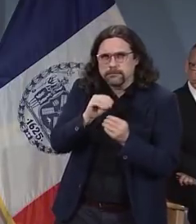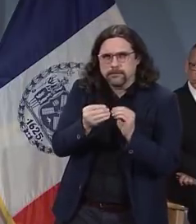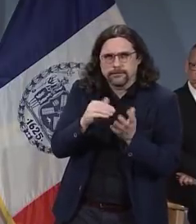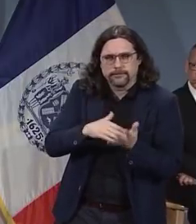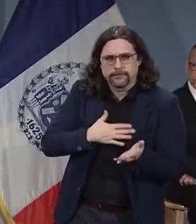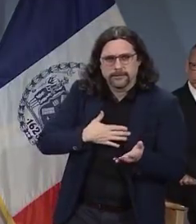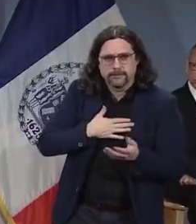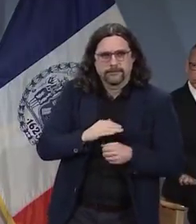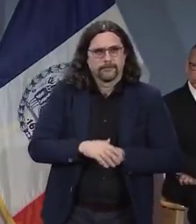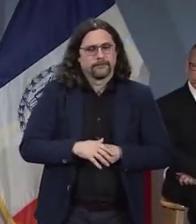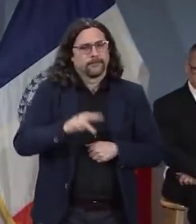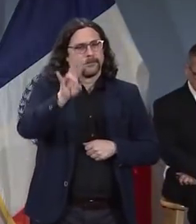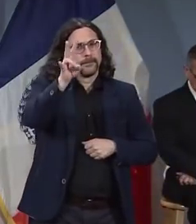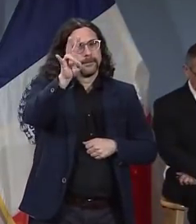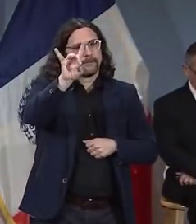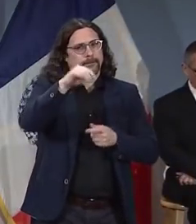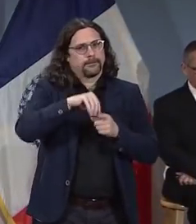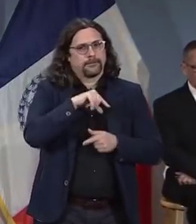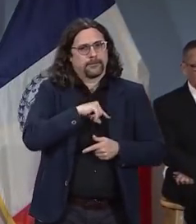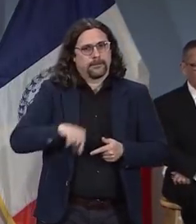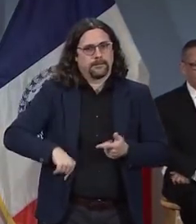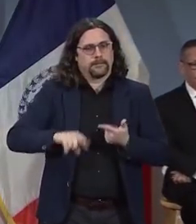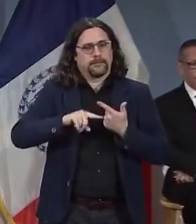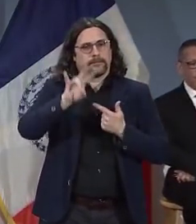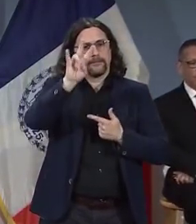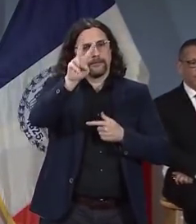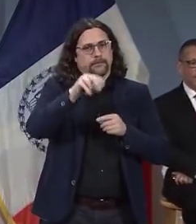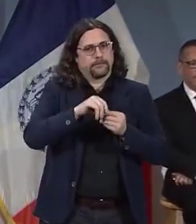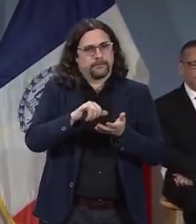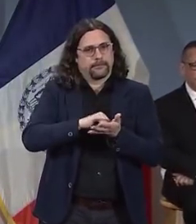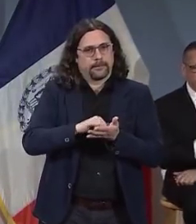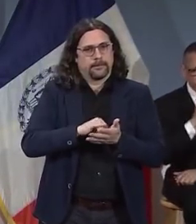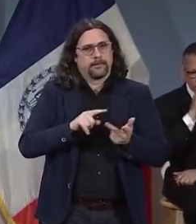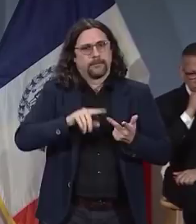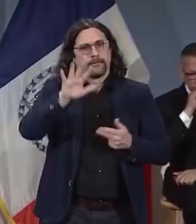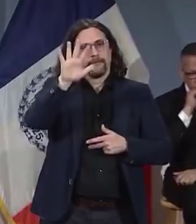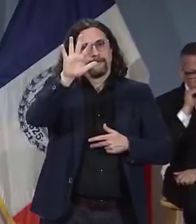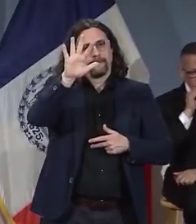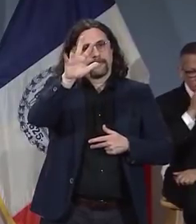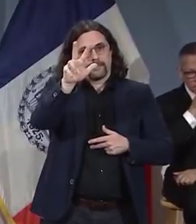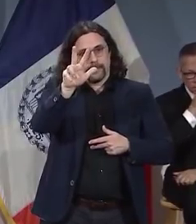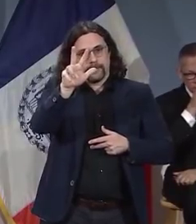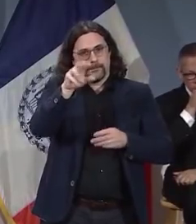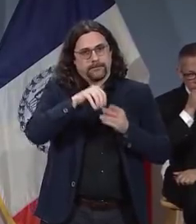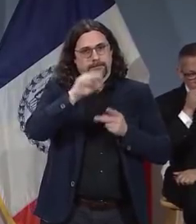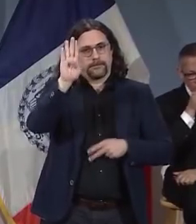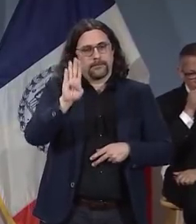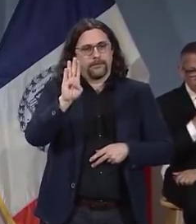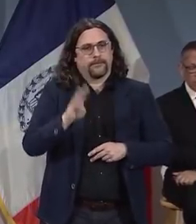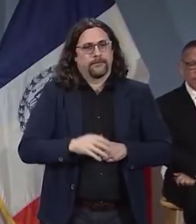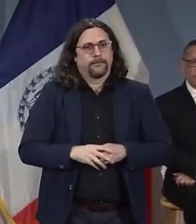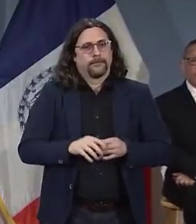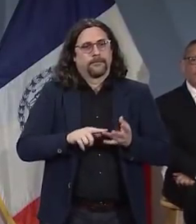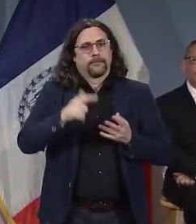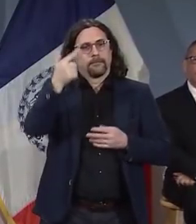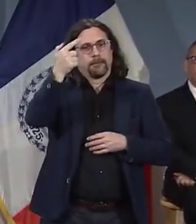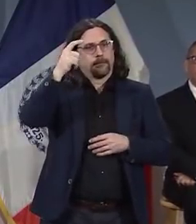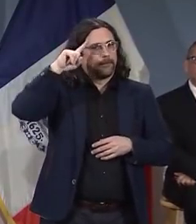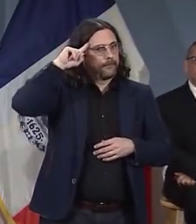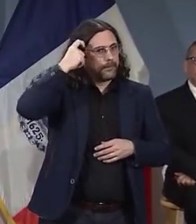78 cases in Queens, 72 cases in Manhattan, 53 cases in Brooklyn, 21 cases in the